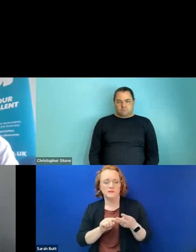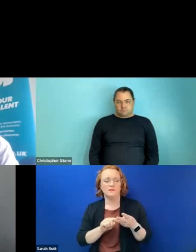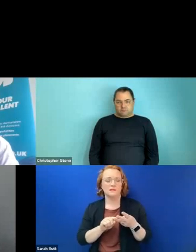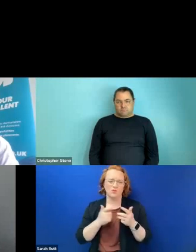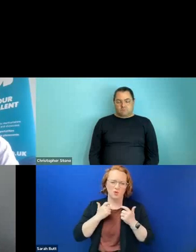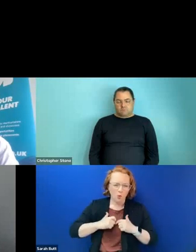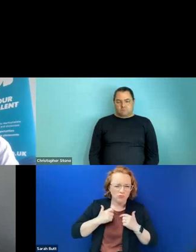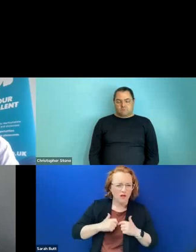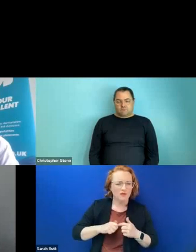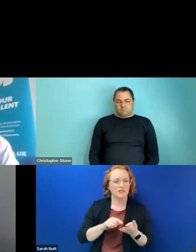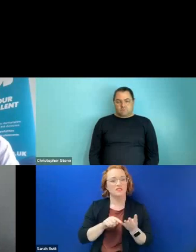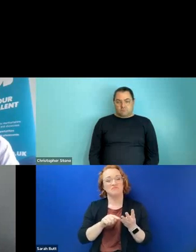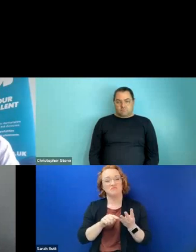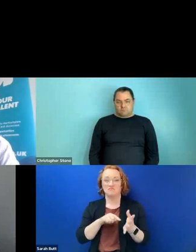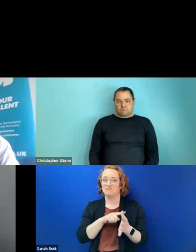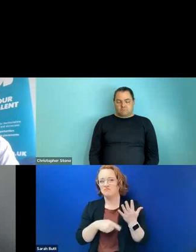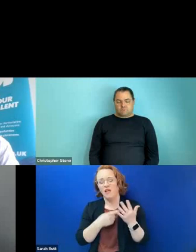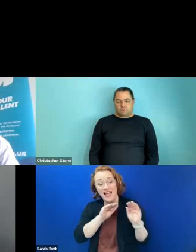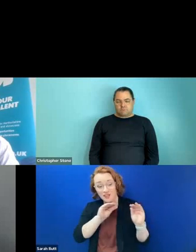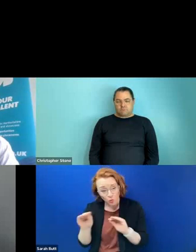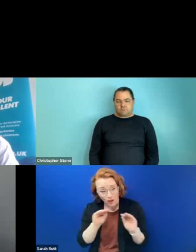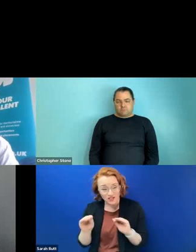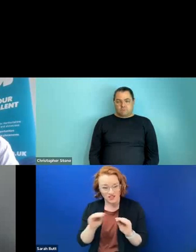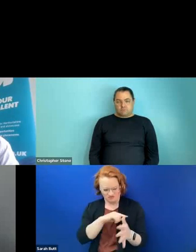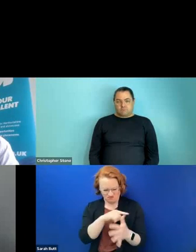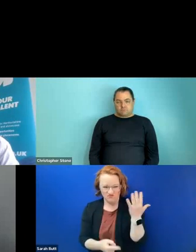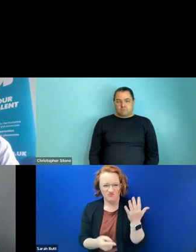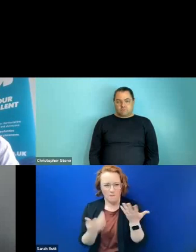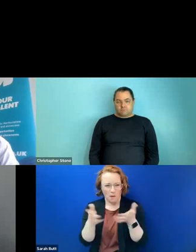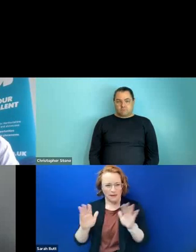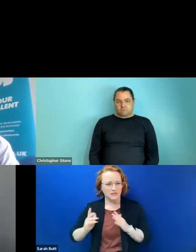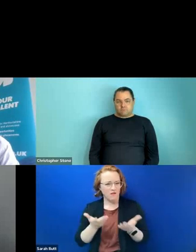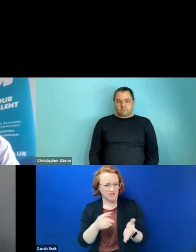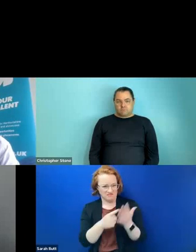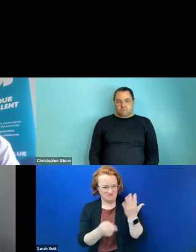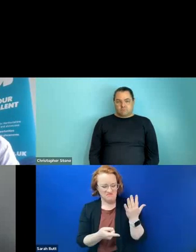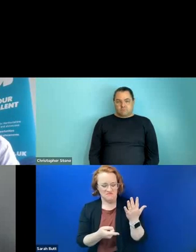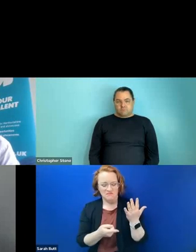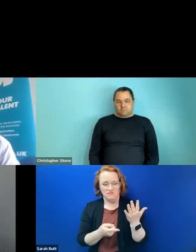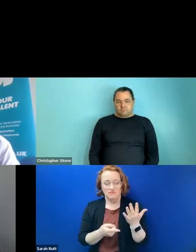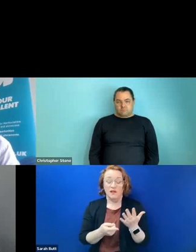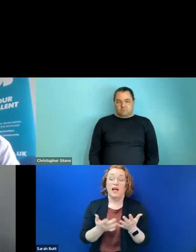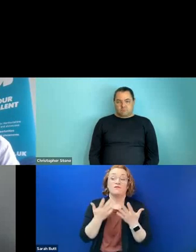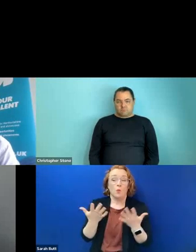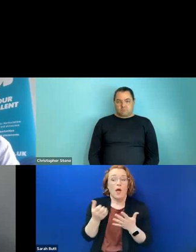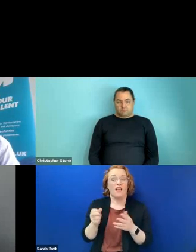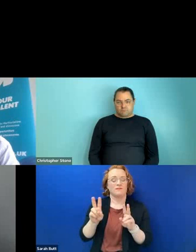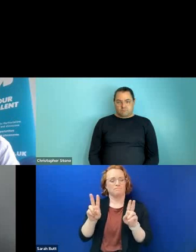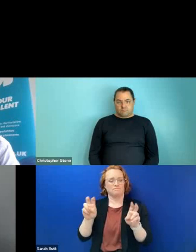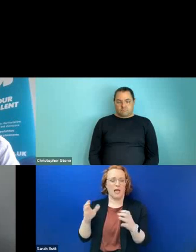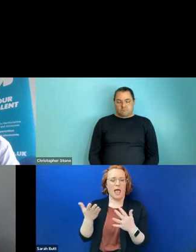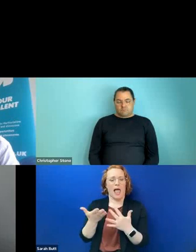social services, education, all of those elements. And of course, there is a scheme called Access to